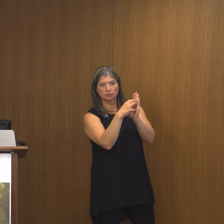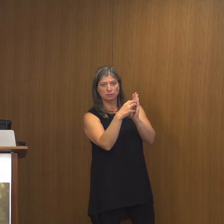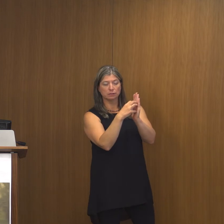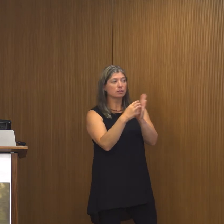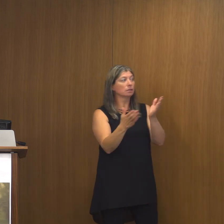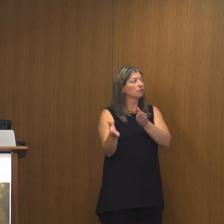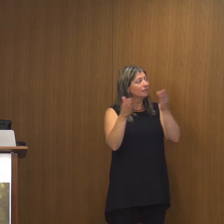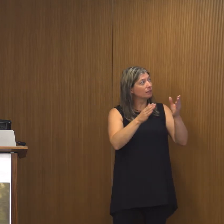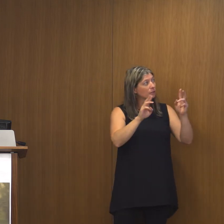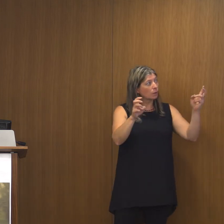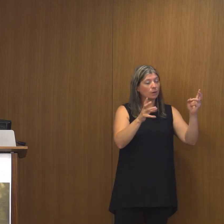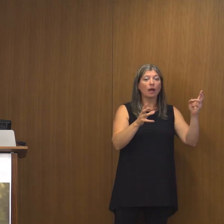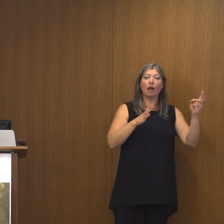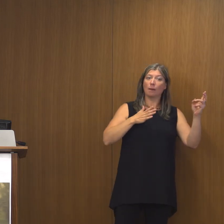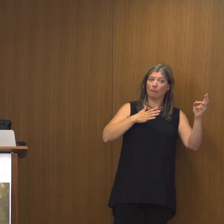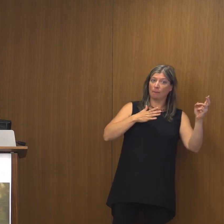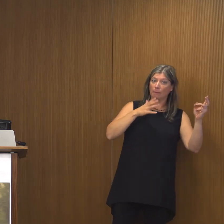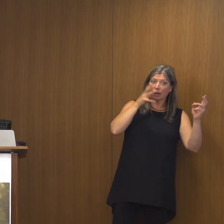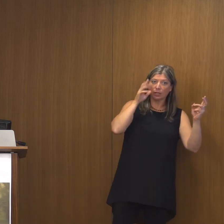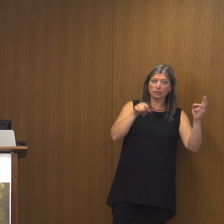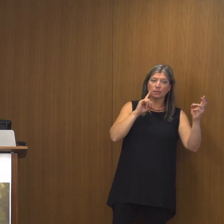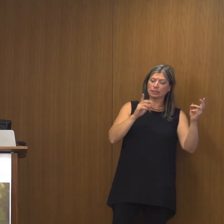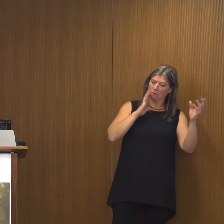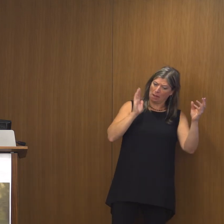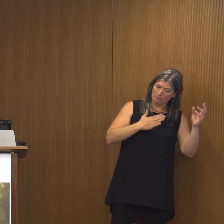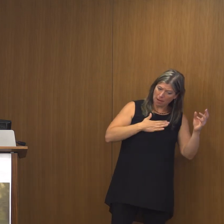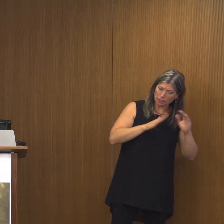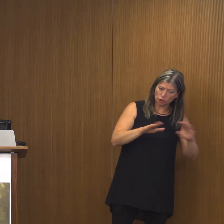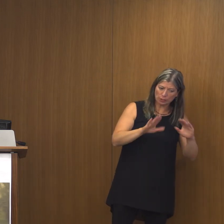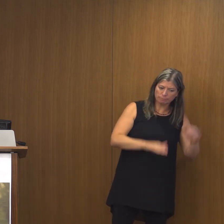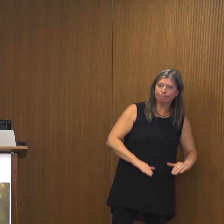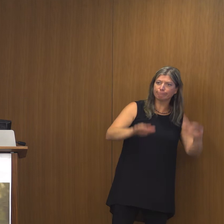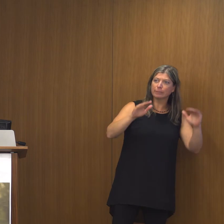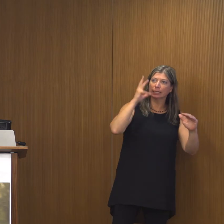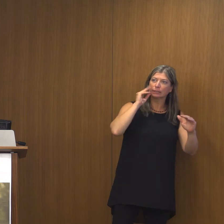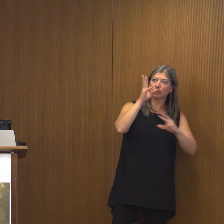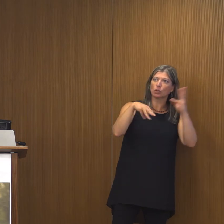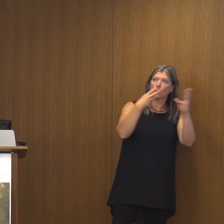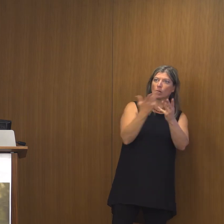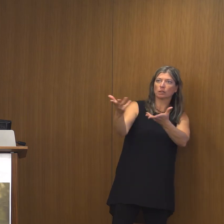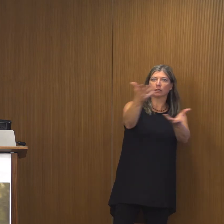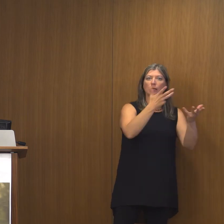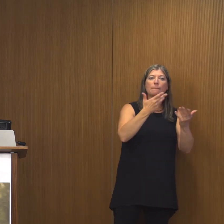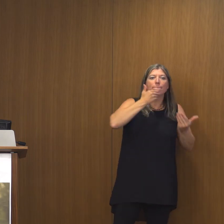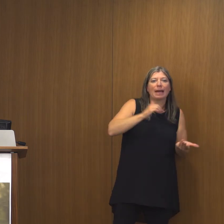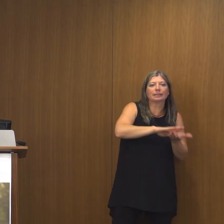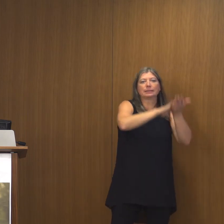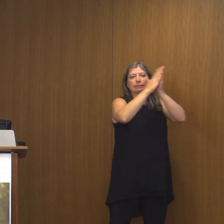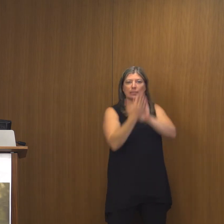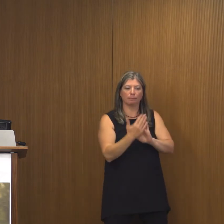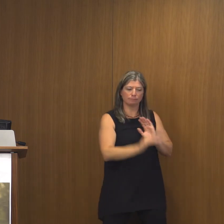my children, like all children, will be able to experience the world through whatever means they can accept in order for them to become the best versions